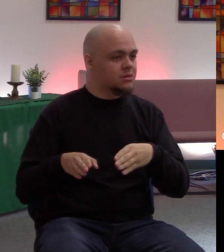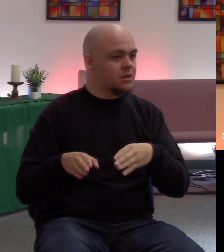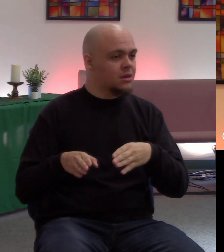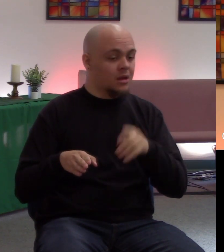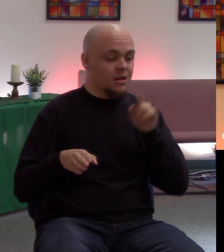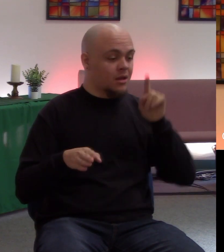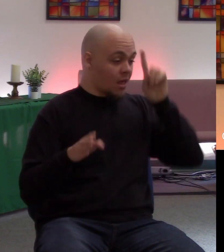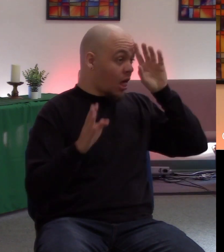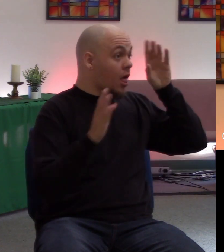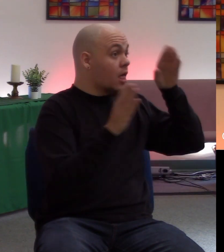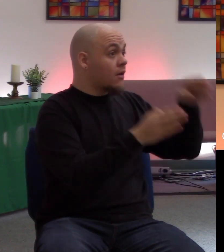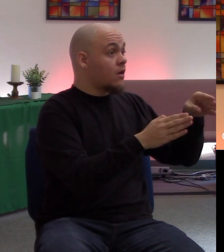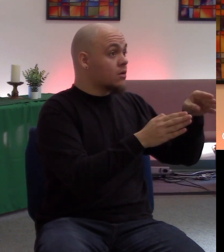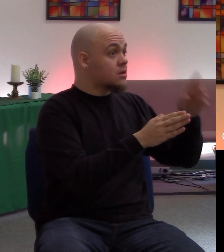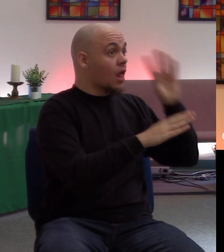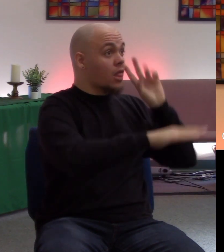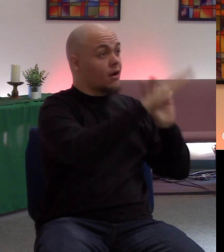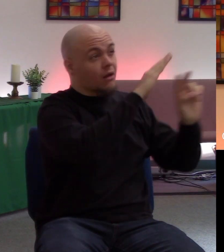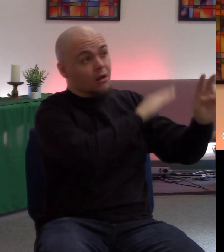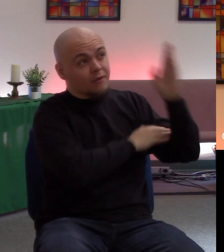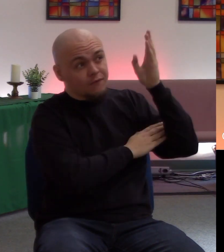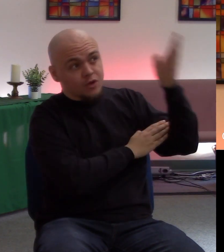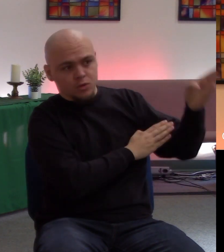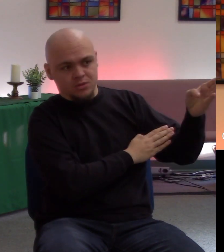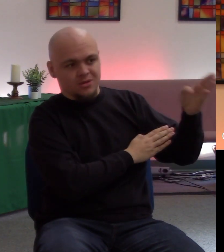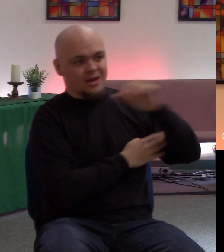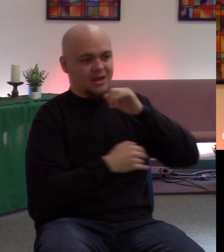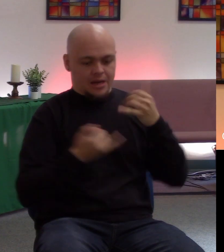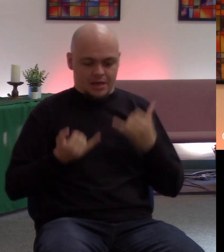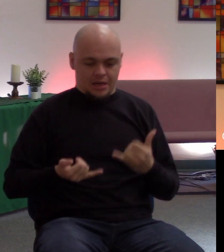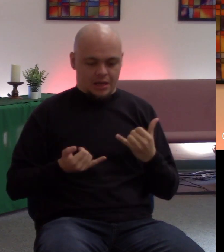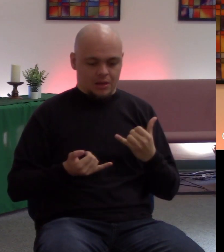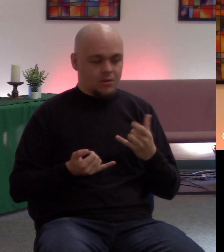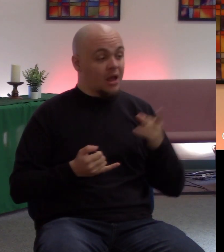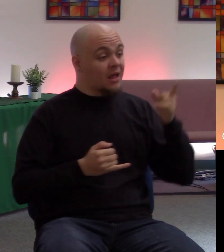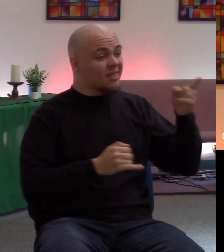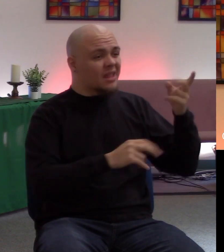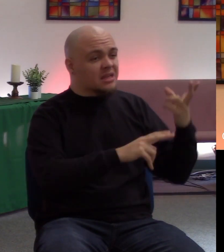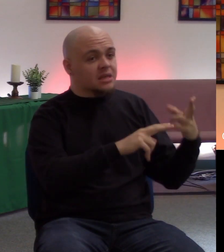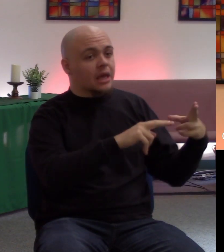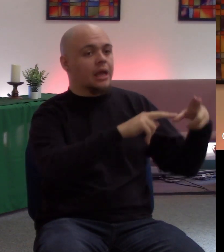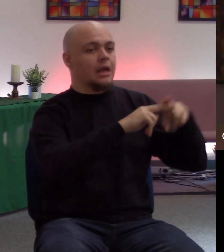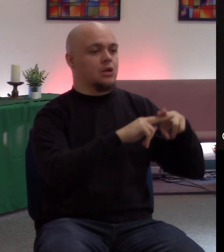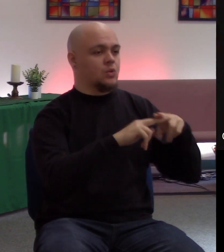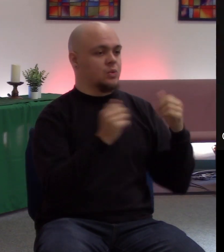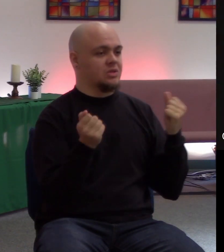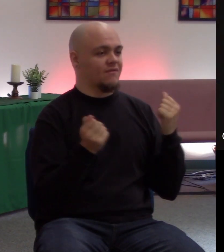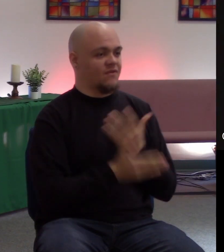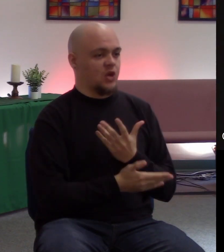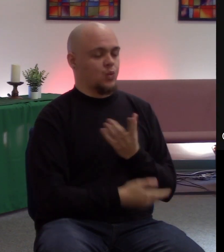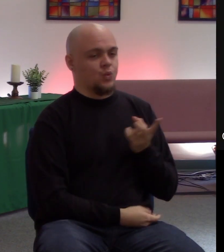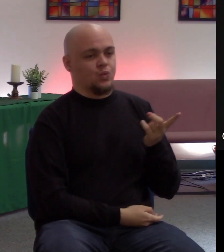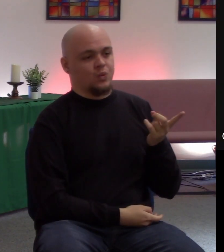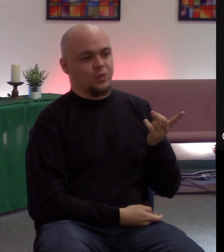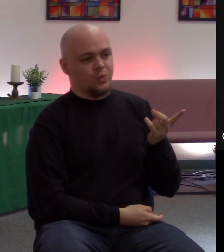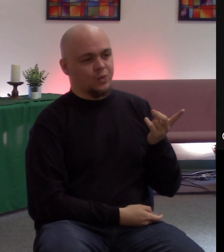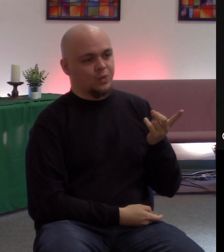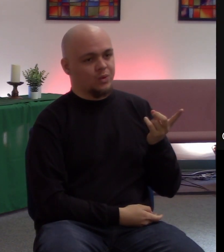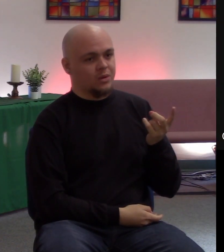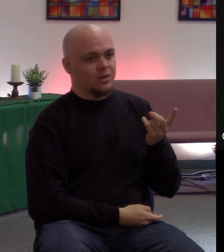necessities. And it changes our focus. We're no longer living in the here and now. It increases fear.